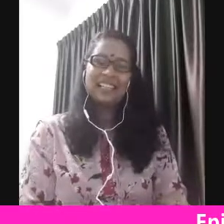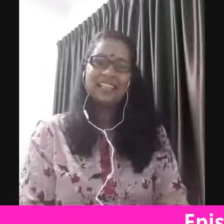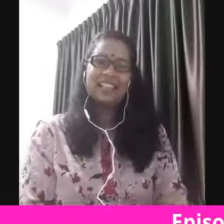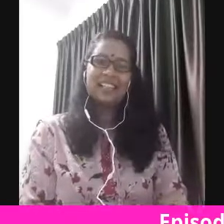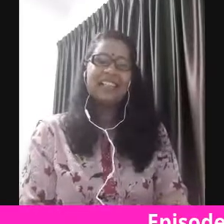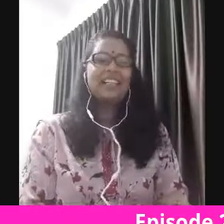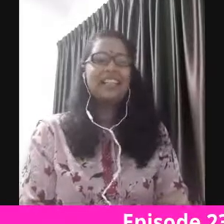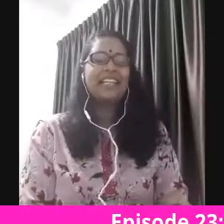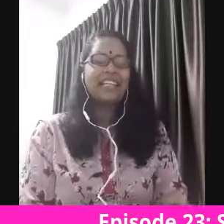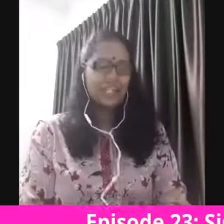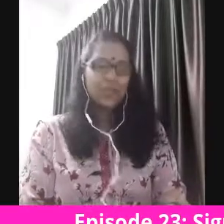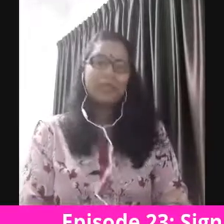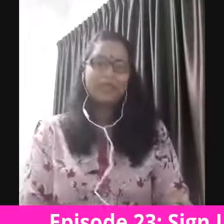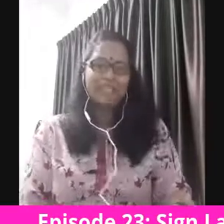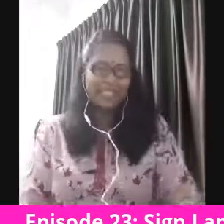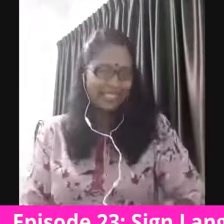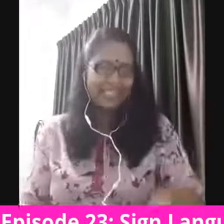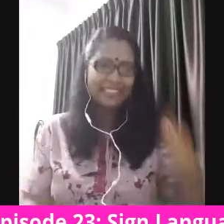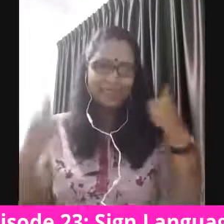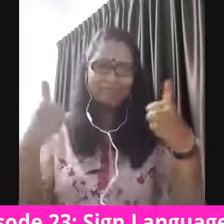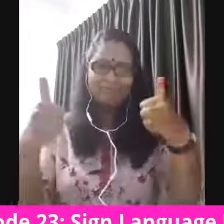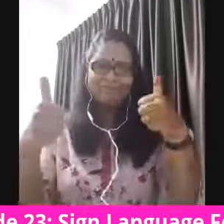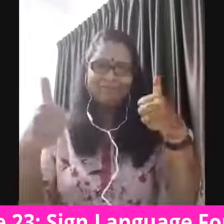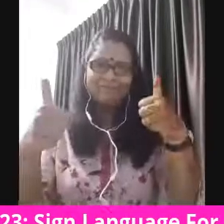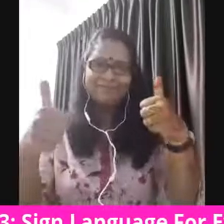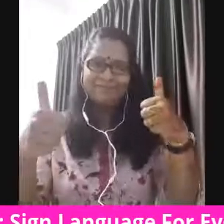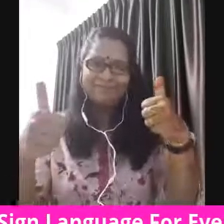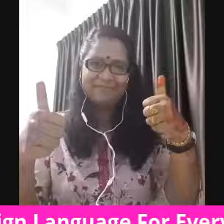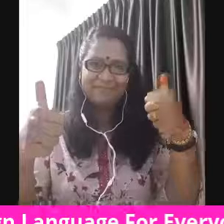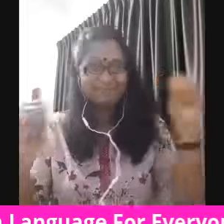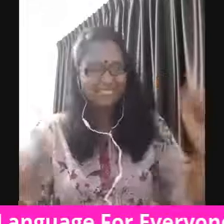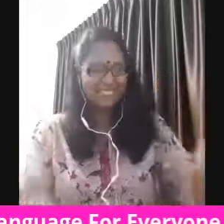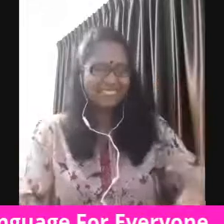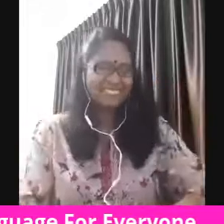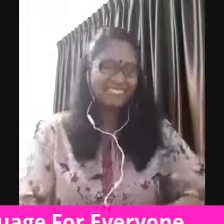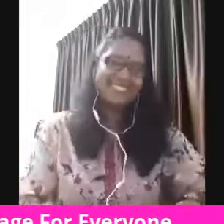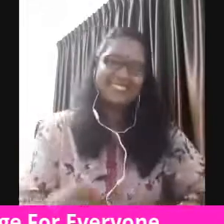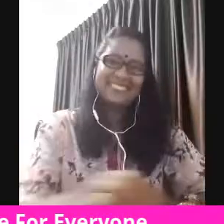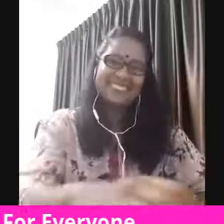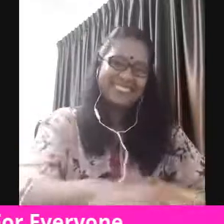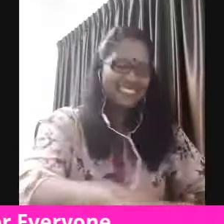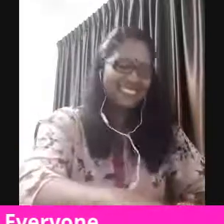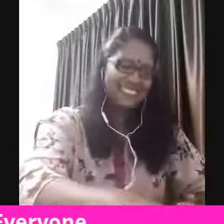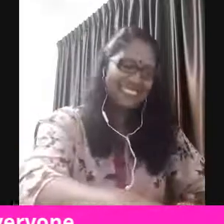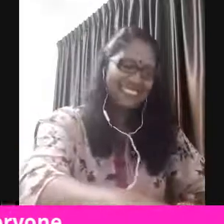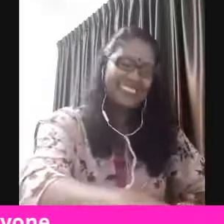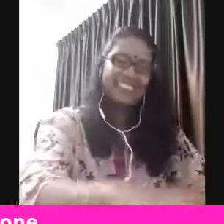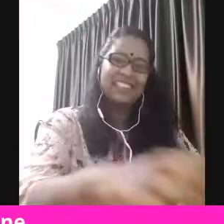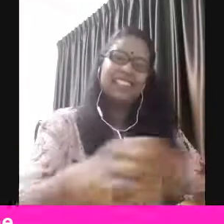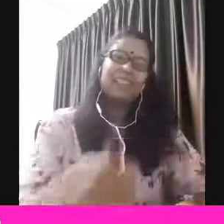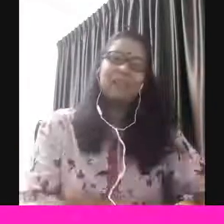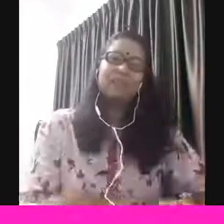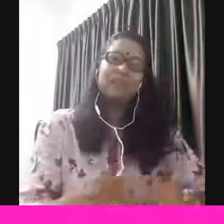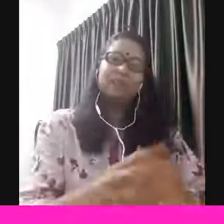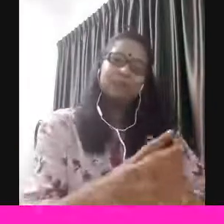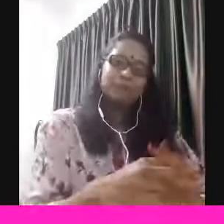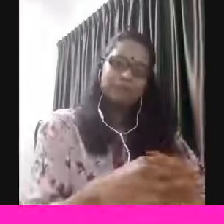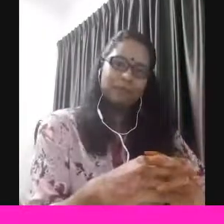today? Yeah, sure, I'm ready. Yes, that's So that's fantastic. wonderful. Okay, so for the Yeah.